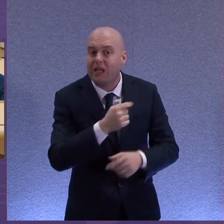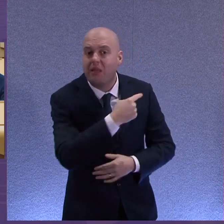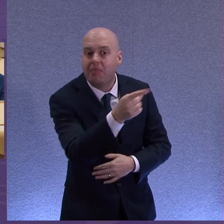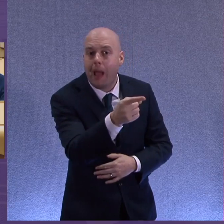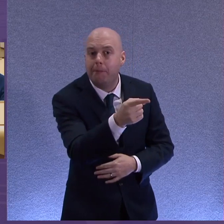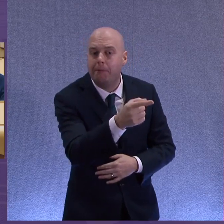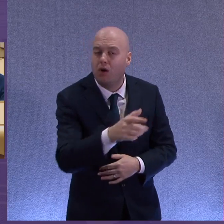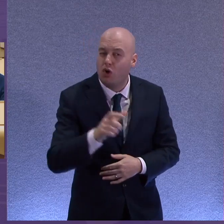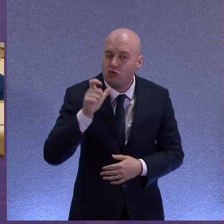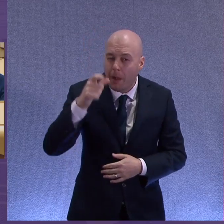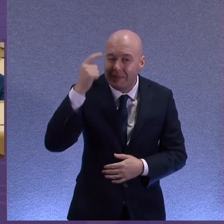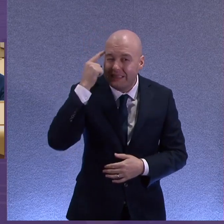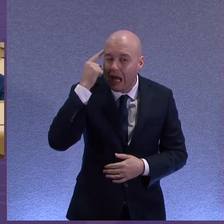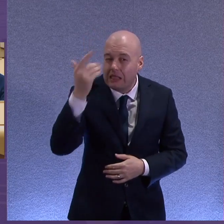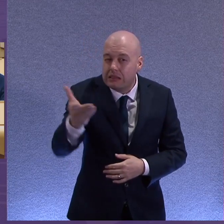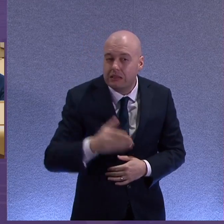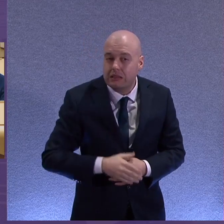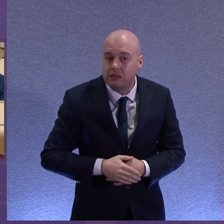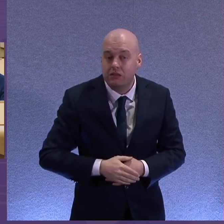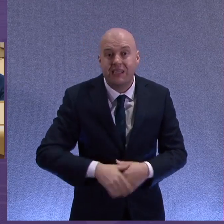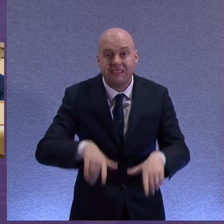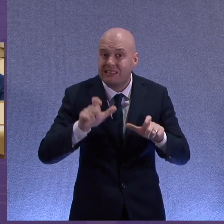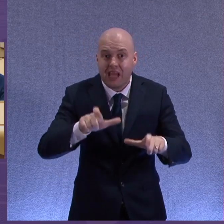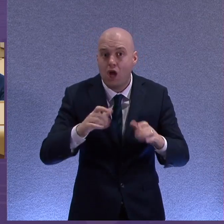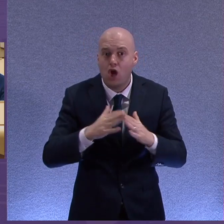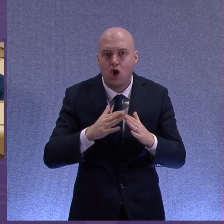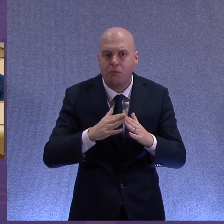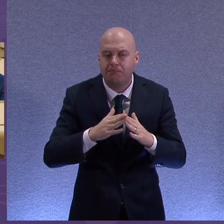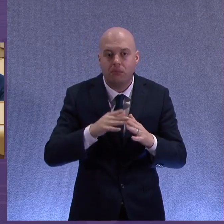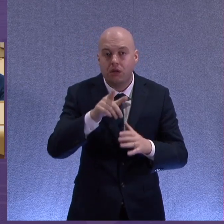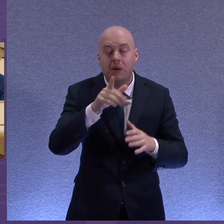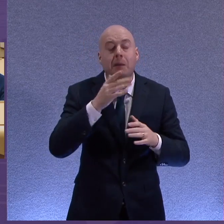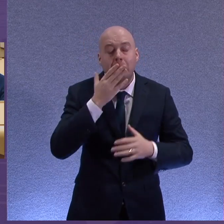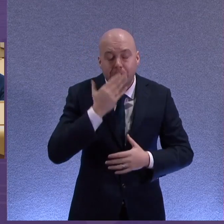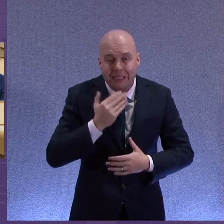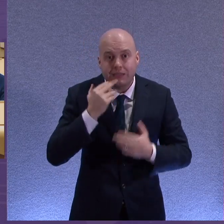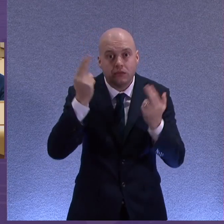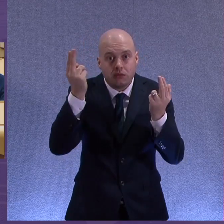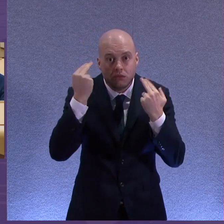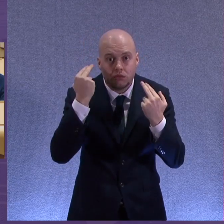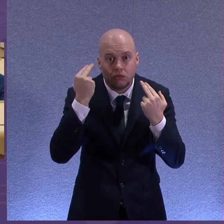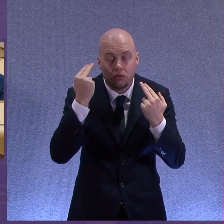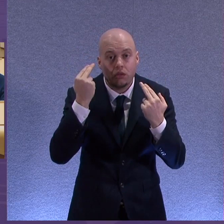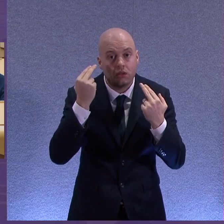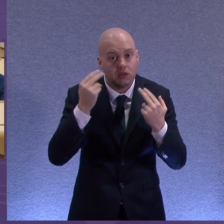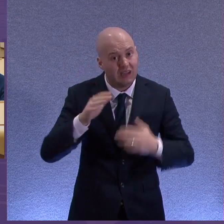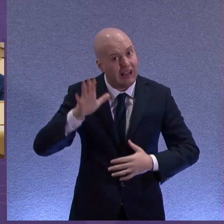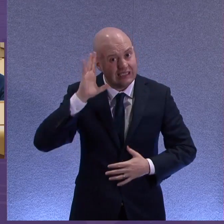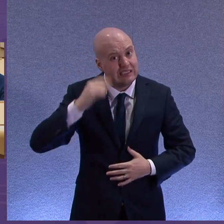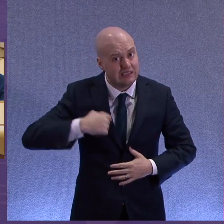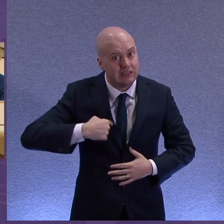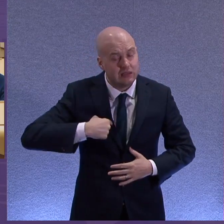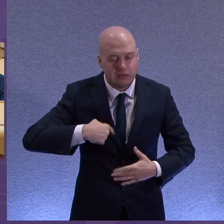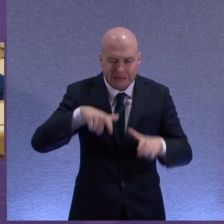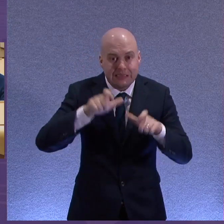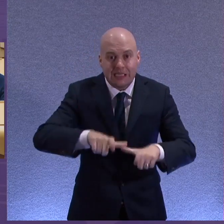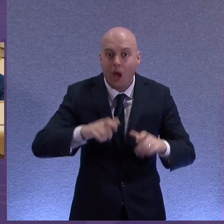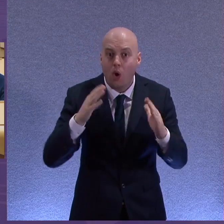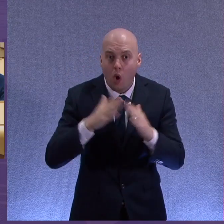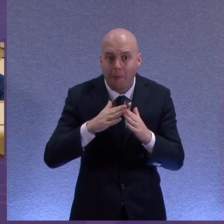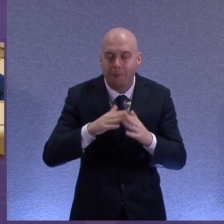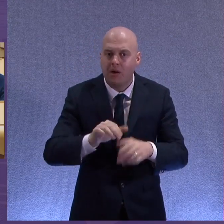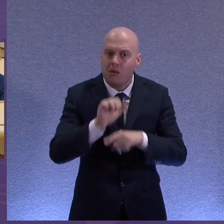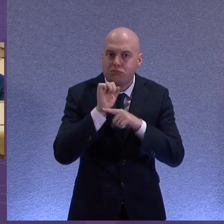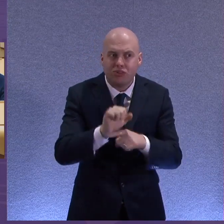so very common, so people should listen and listen good. Stay safe yourself, protect our NHS and